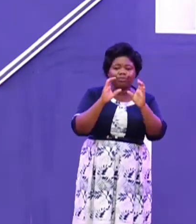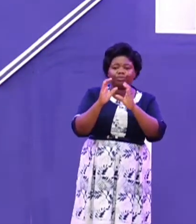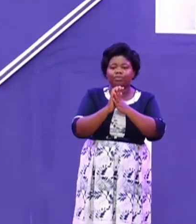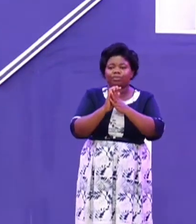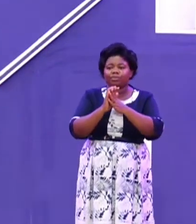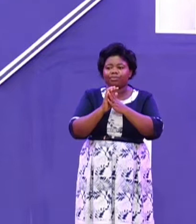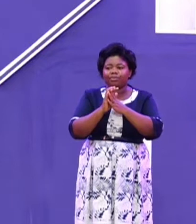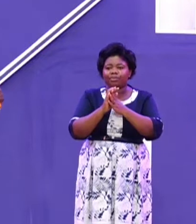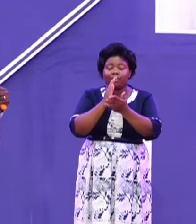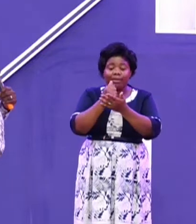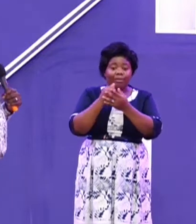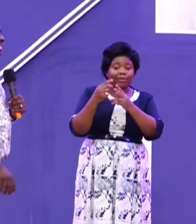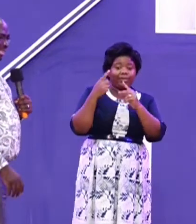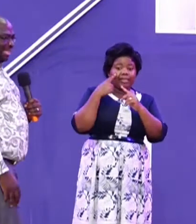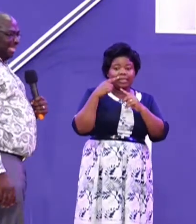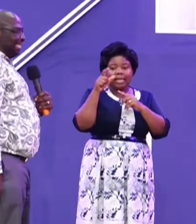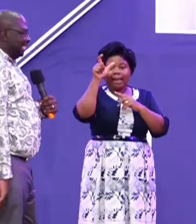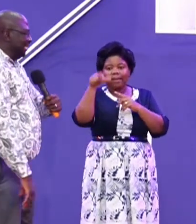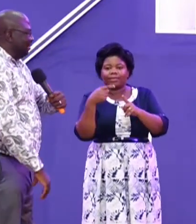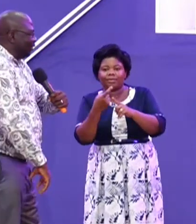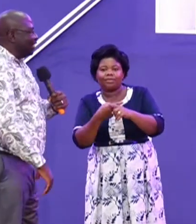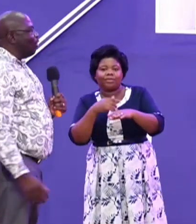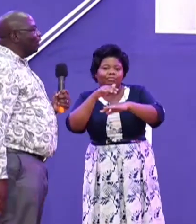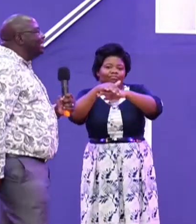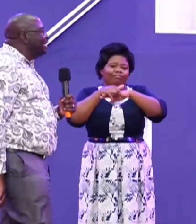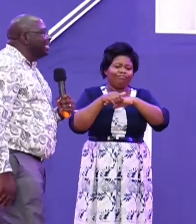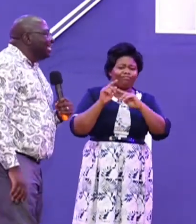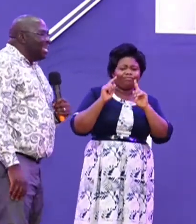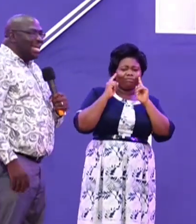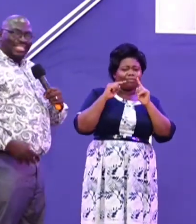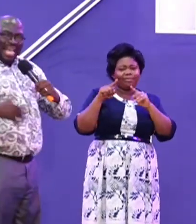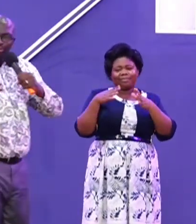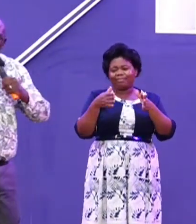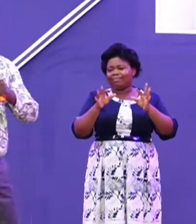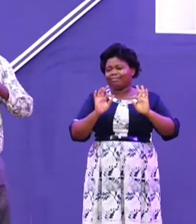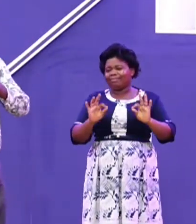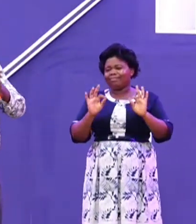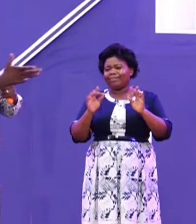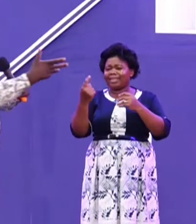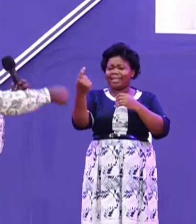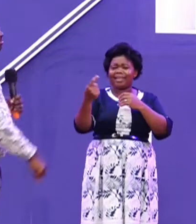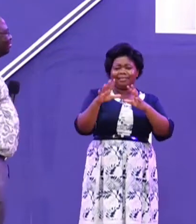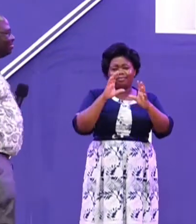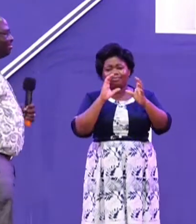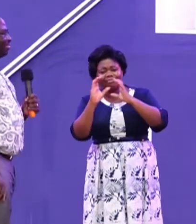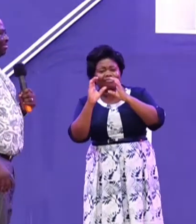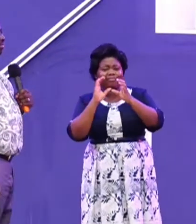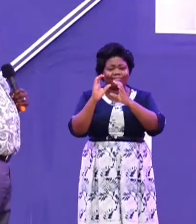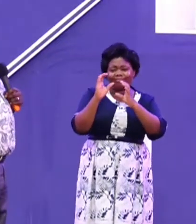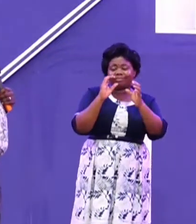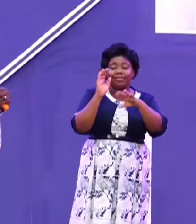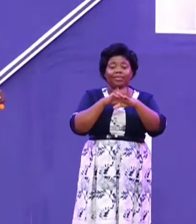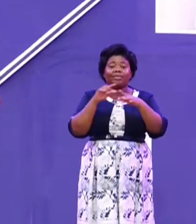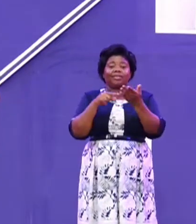You know, somebody from UK is looking good. Come and we converse